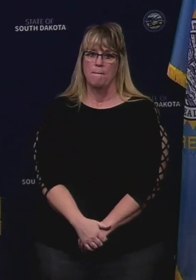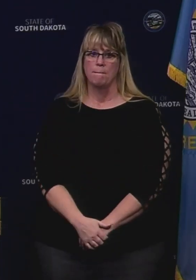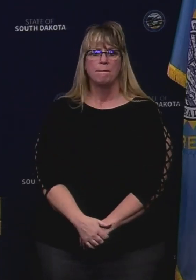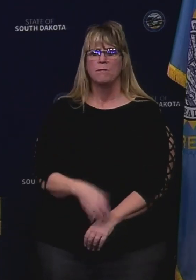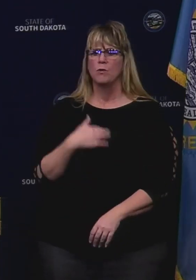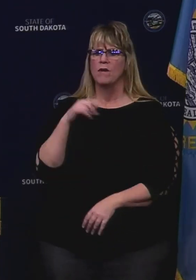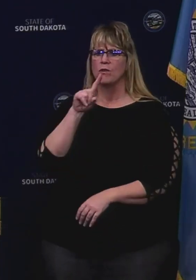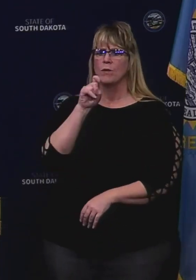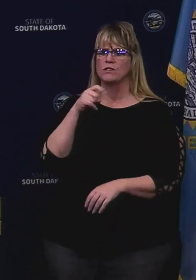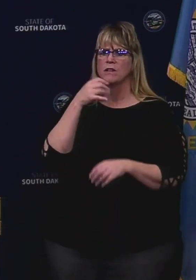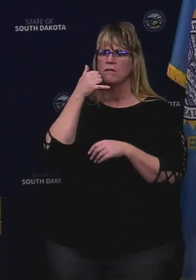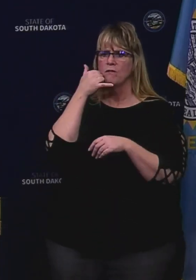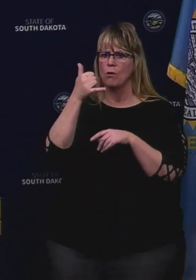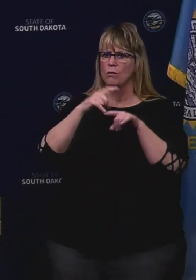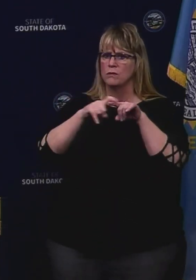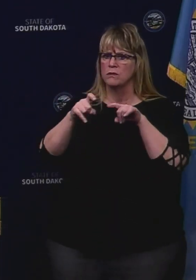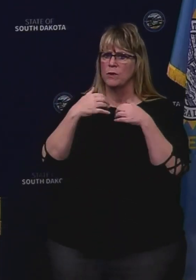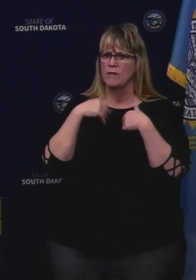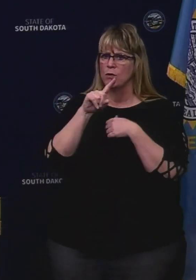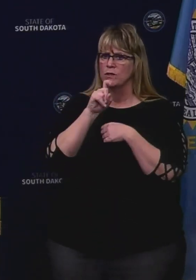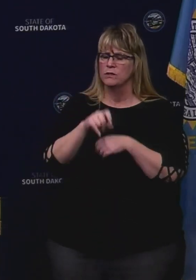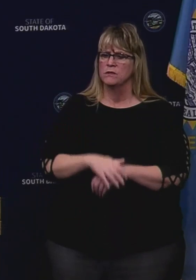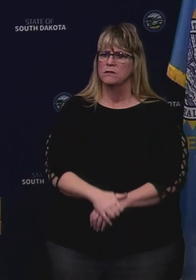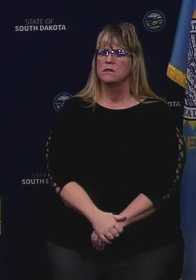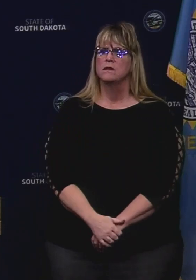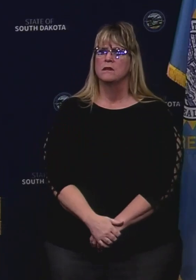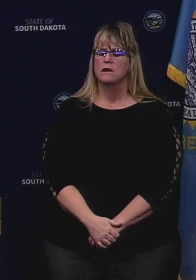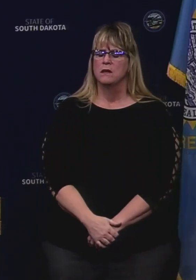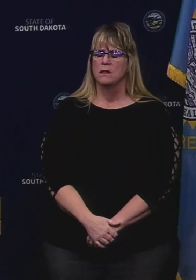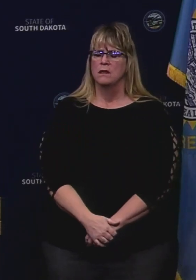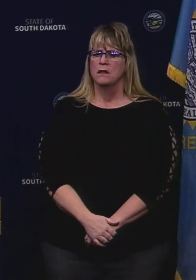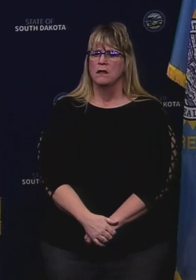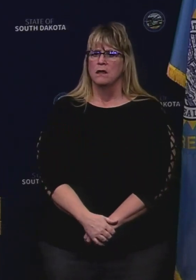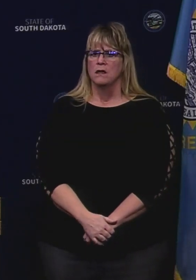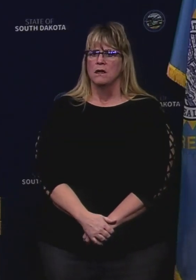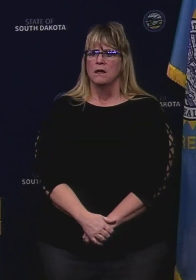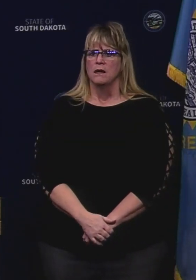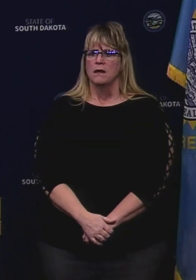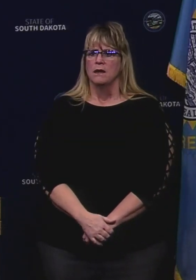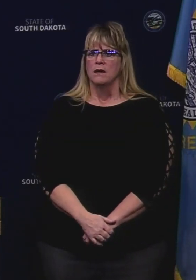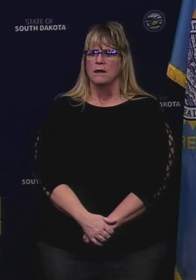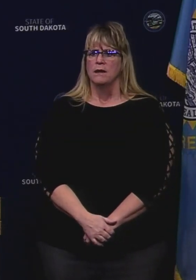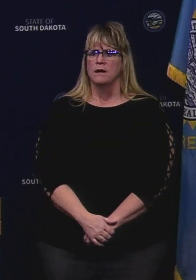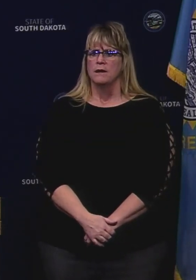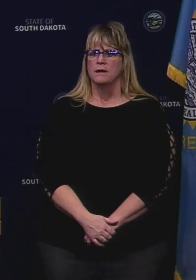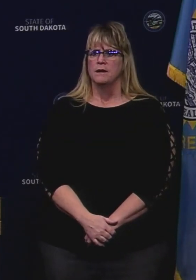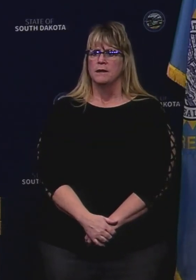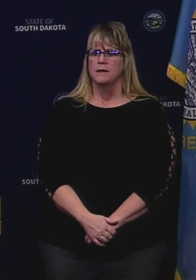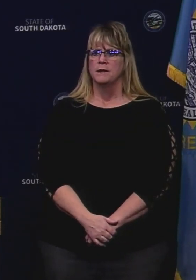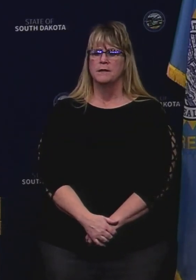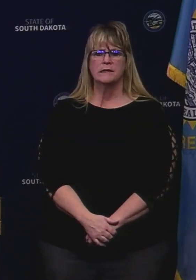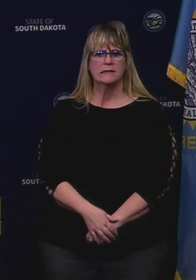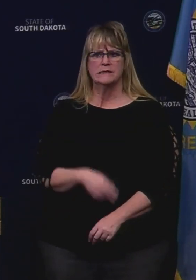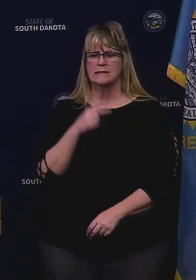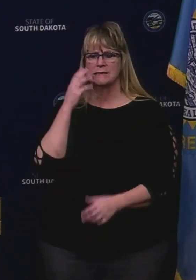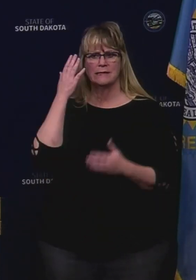Is there a question on the phone lines? Yes, Governor. This is Stephen Gross from AP. Let's go with, I think it was